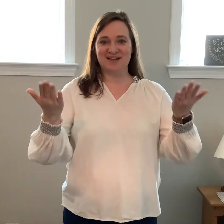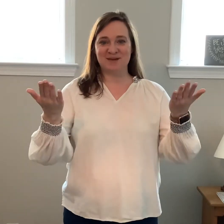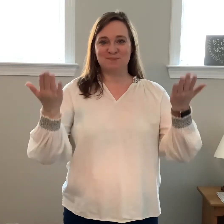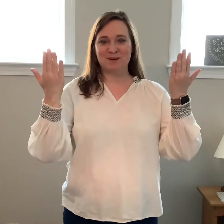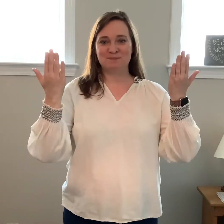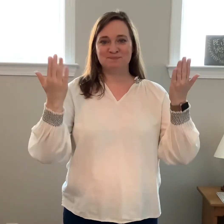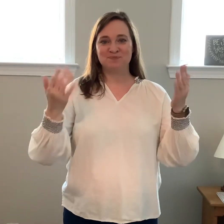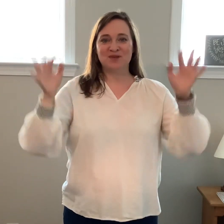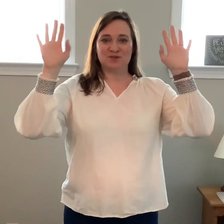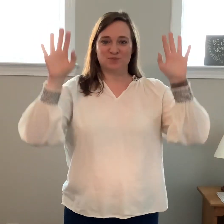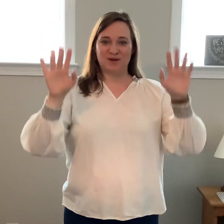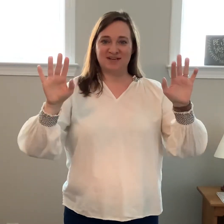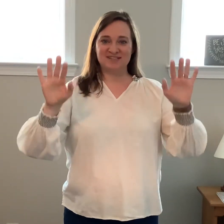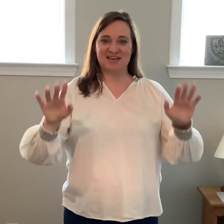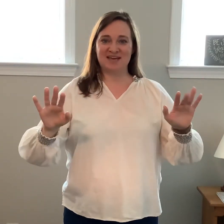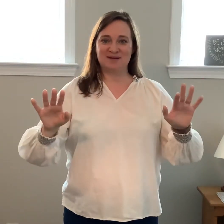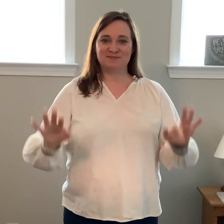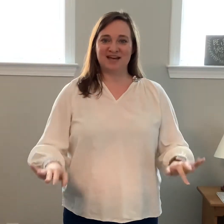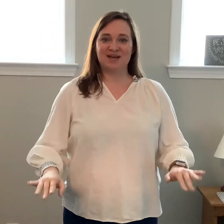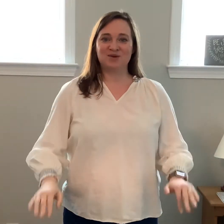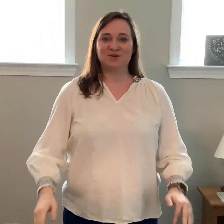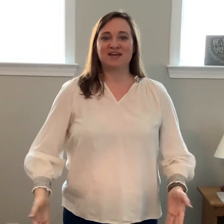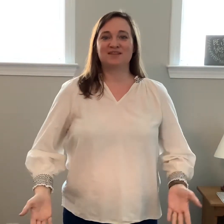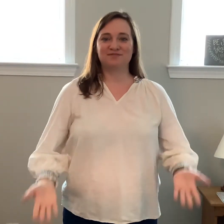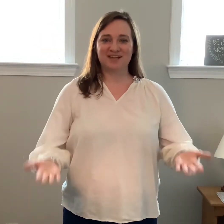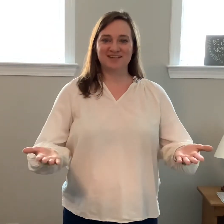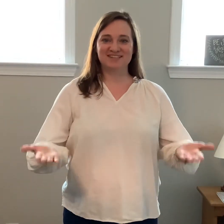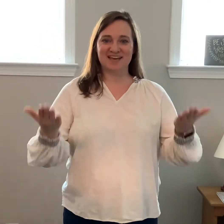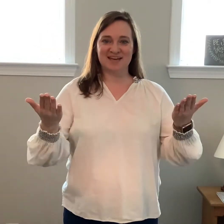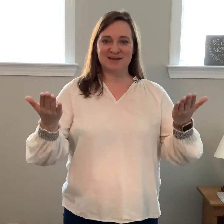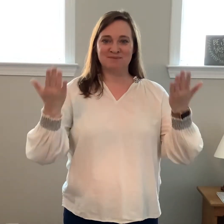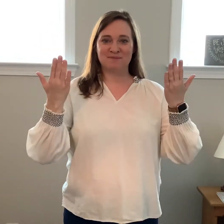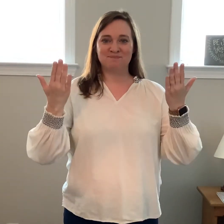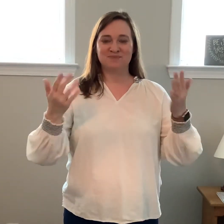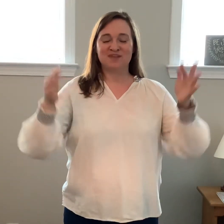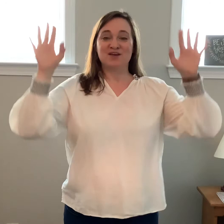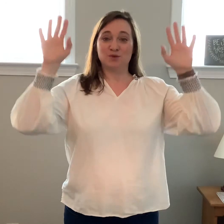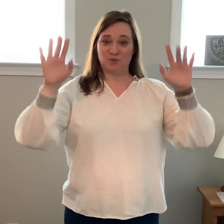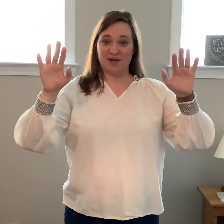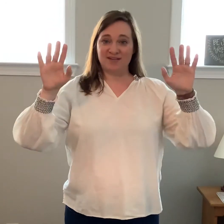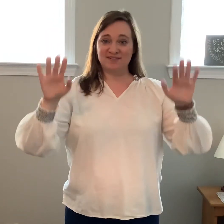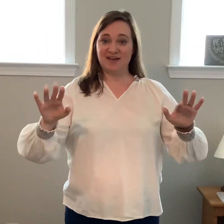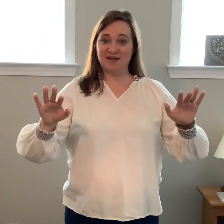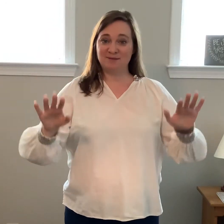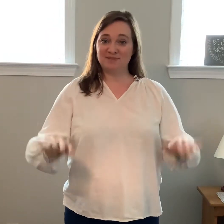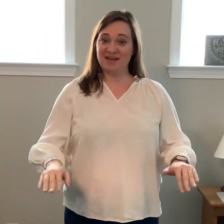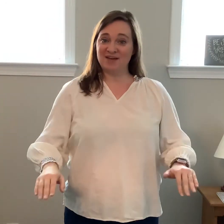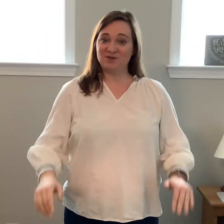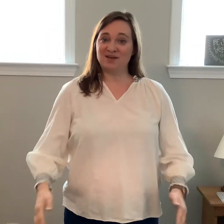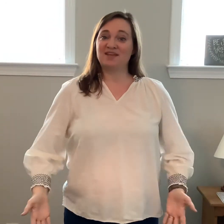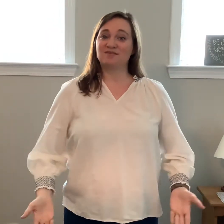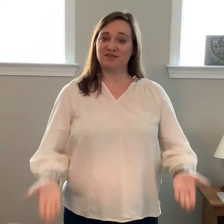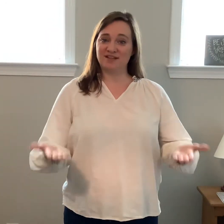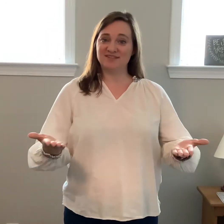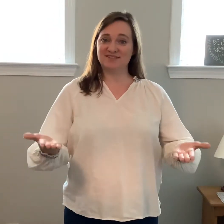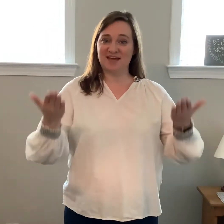came up. The rains came down and the floods came up. The rains came down and the floods came